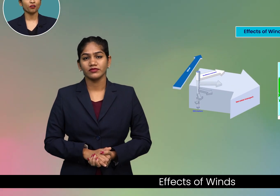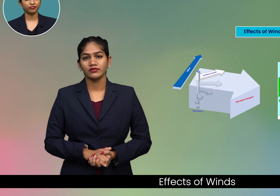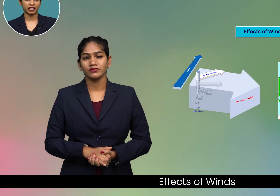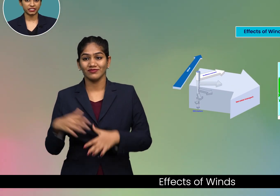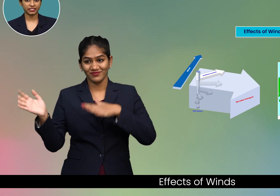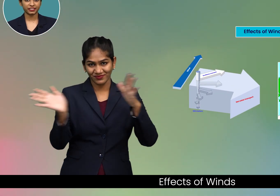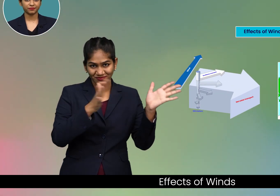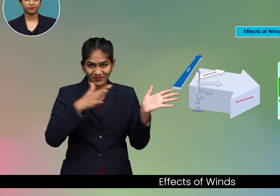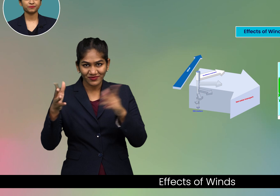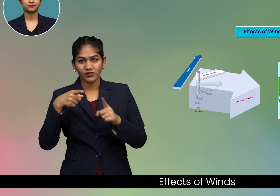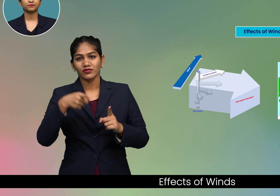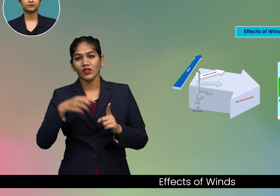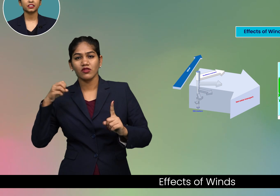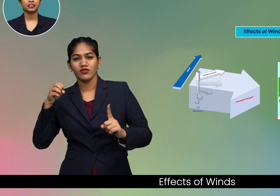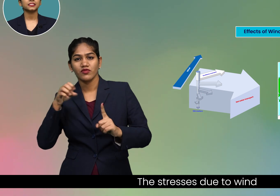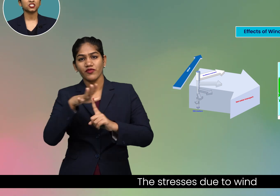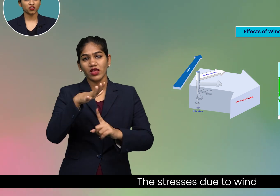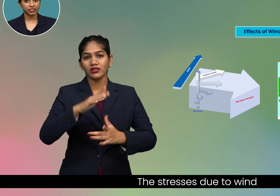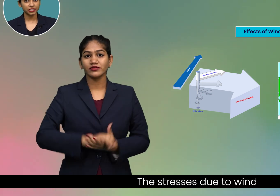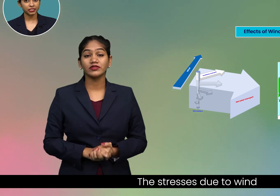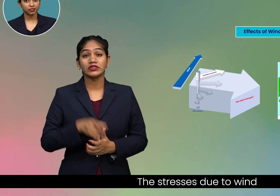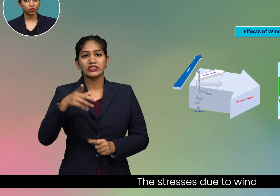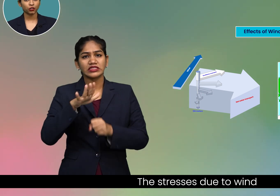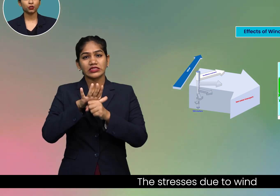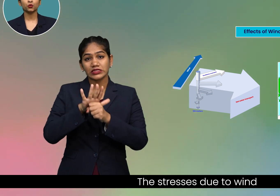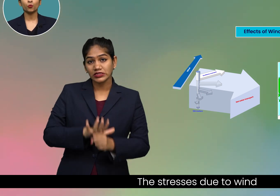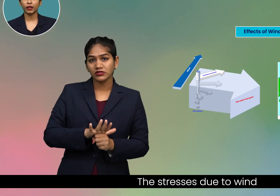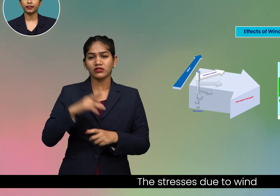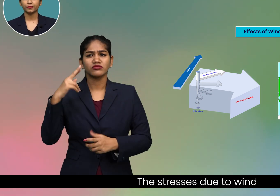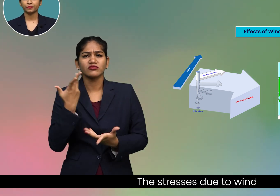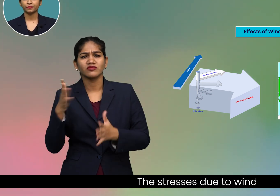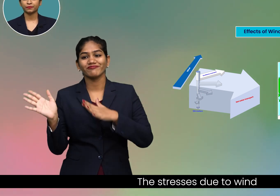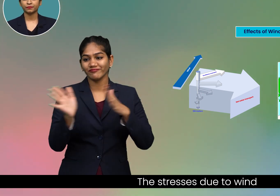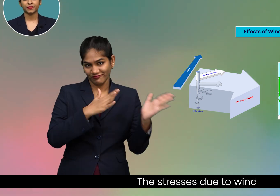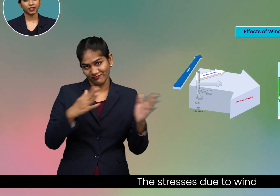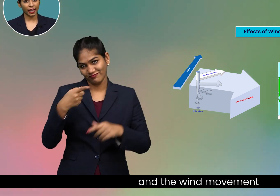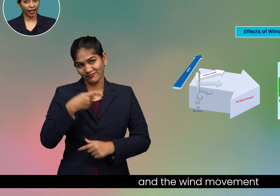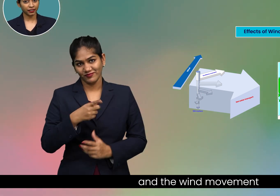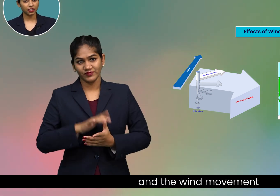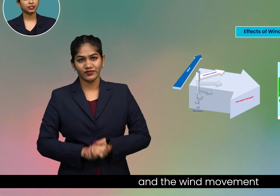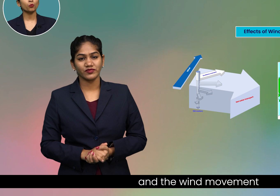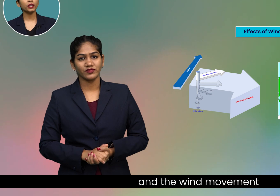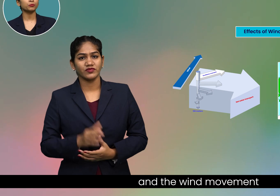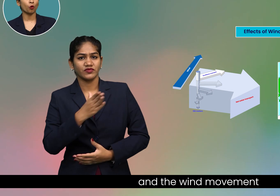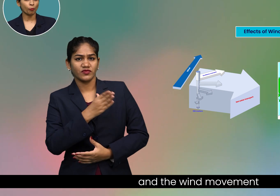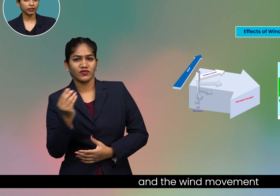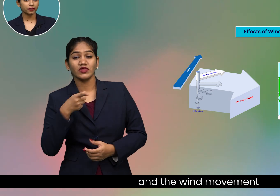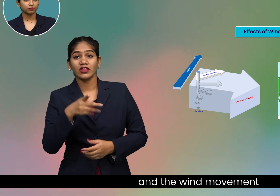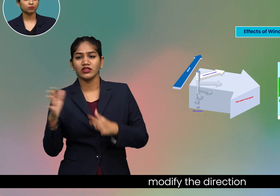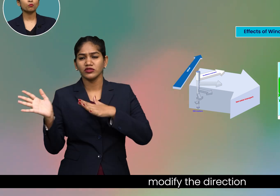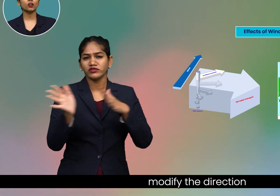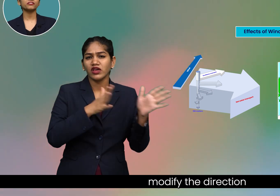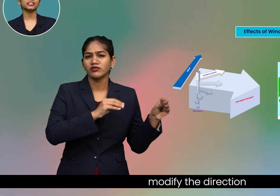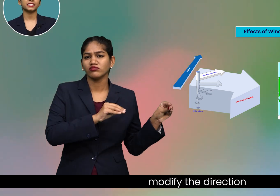Effects of winds. The stresses due to wind and the wind